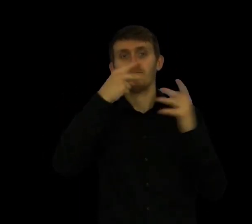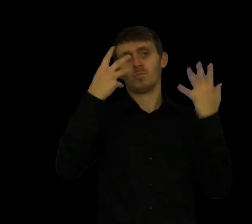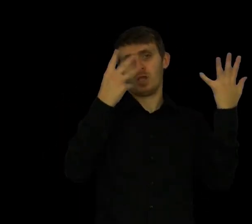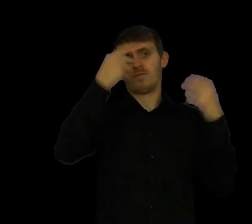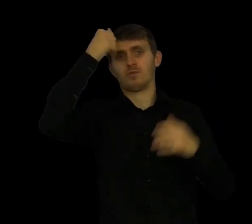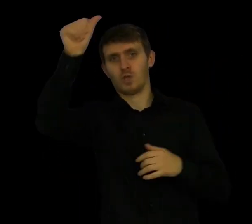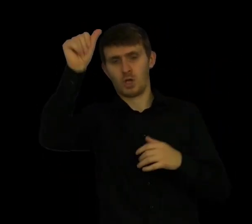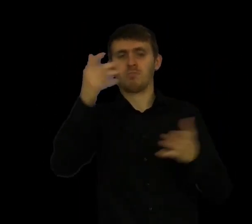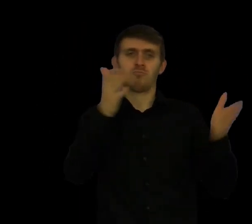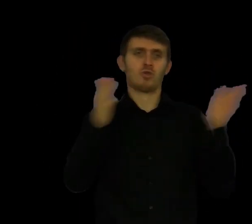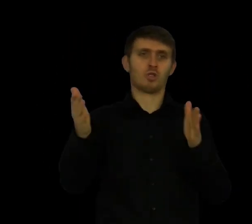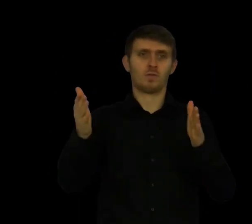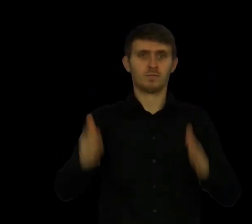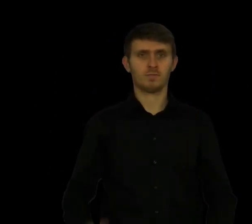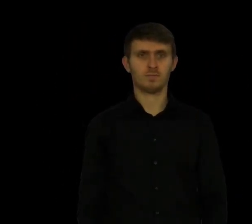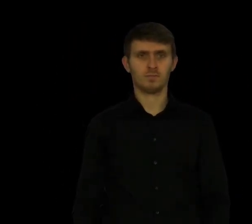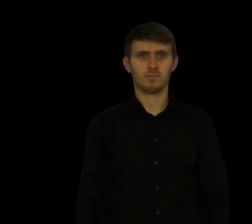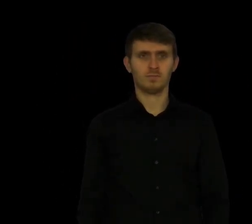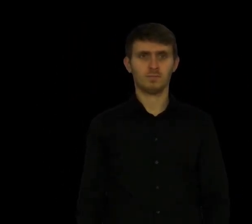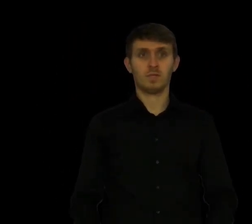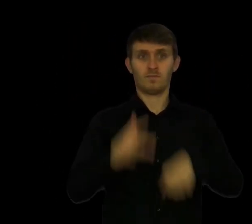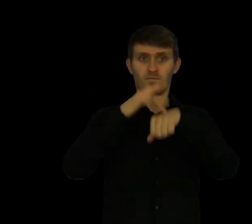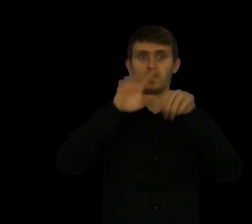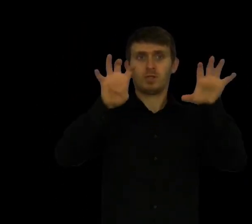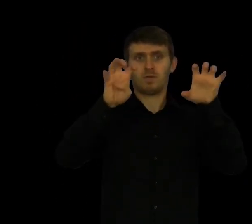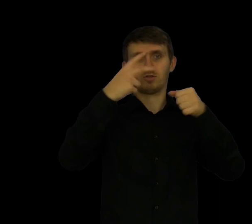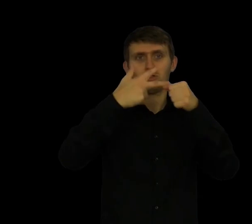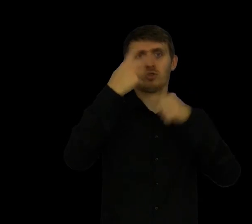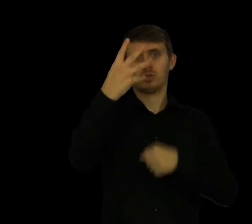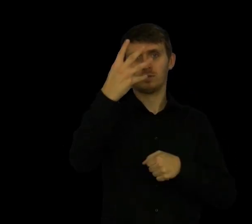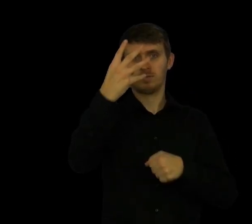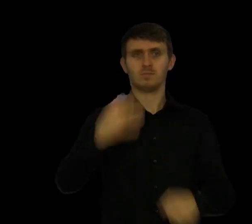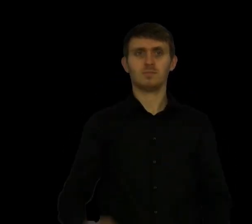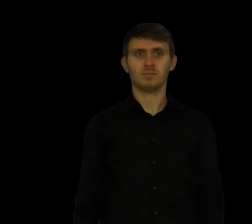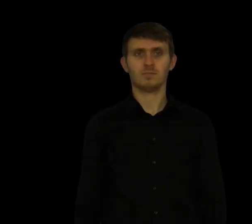300 is equal to 900. And we're done. This is equal to 934.